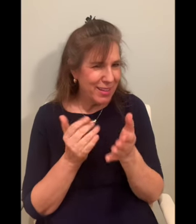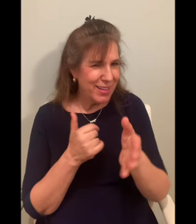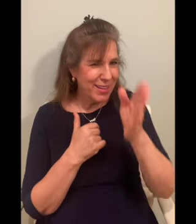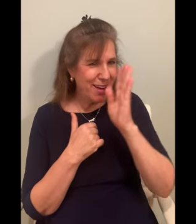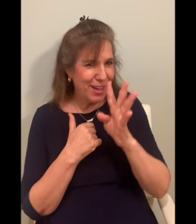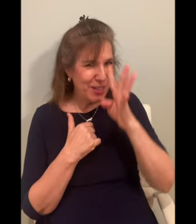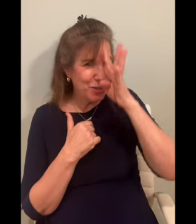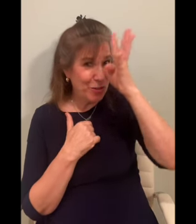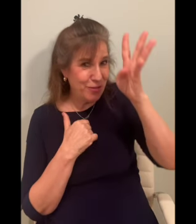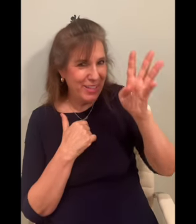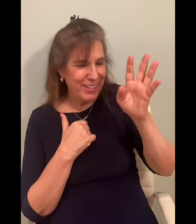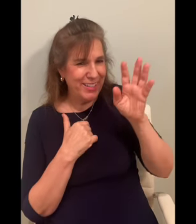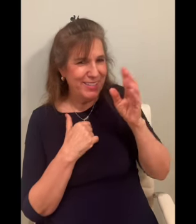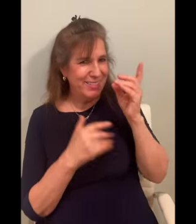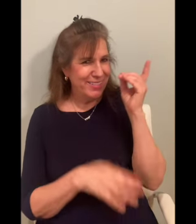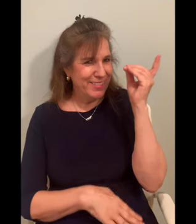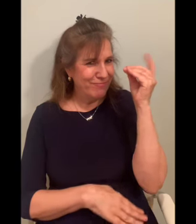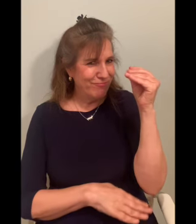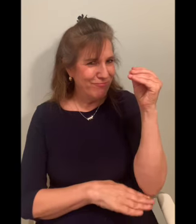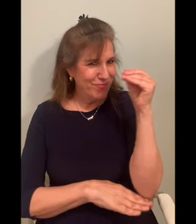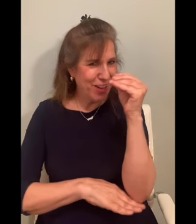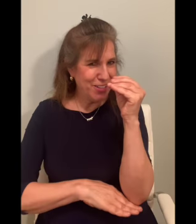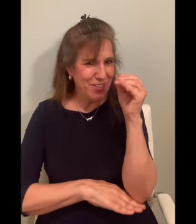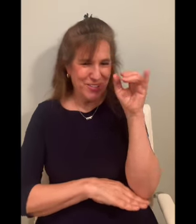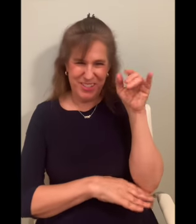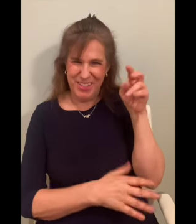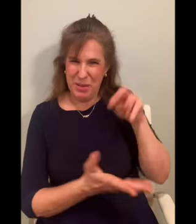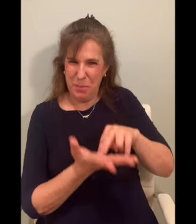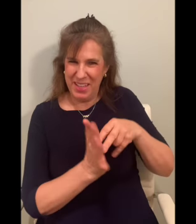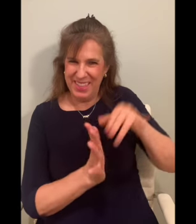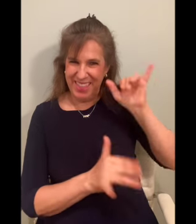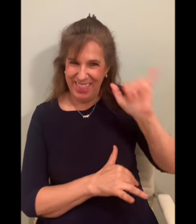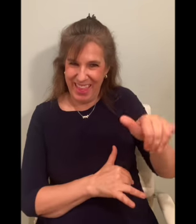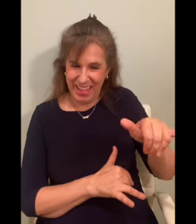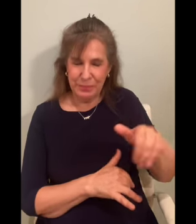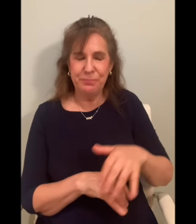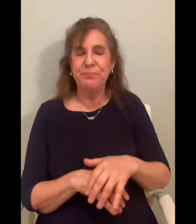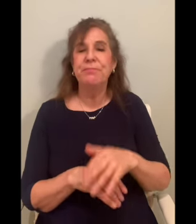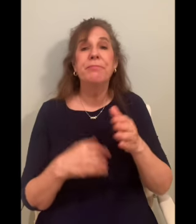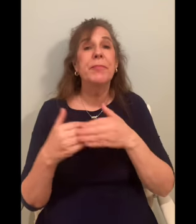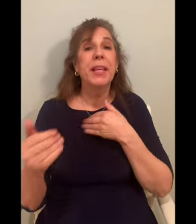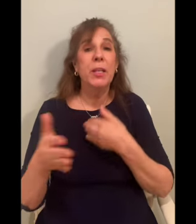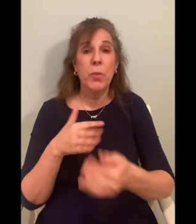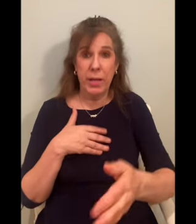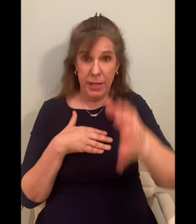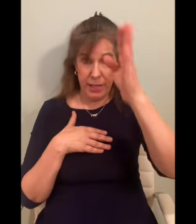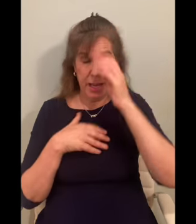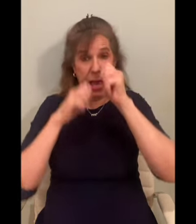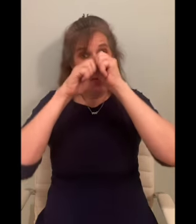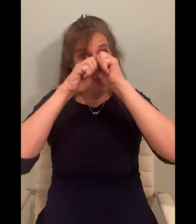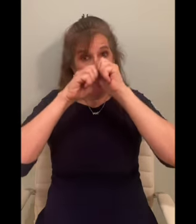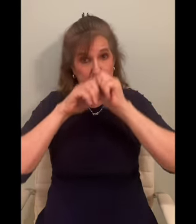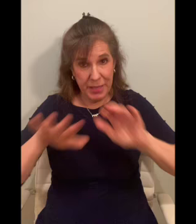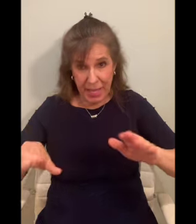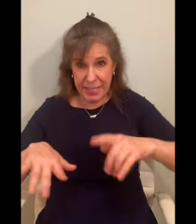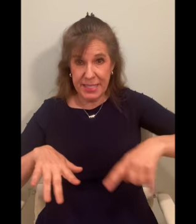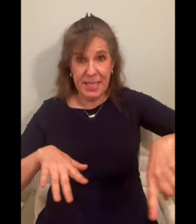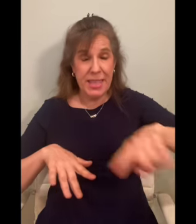any case, He also blessed them and told them, be fruitful and fill the world that I am now creating, and fill it with whatever is in the